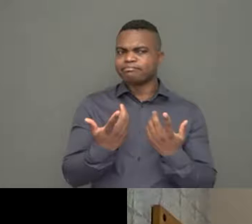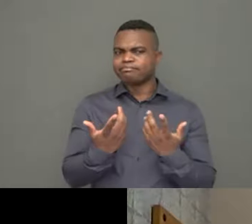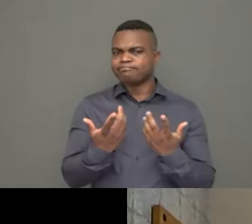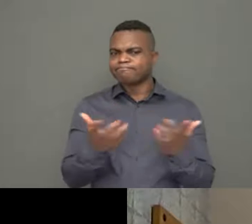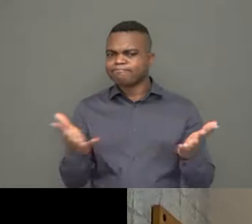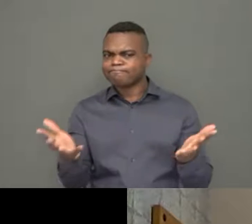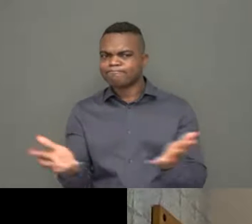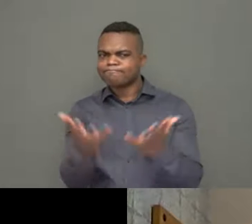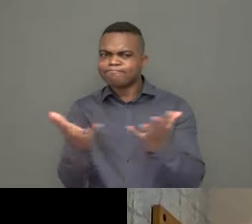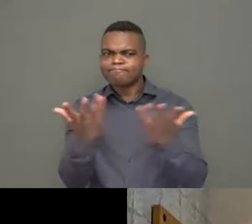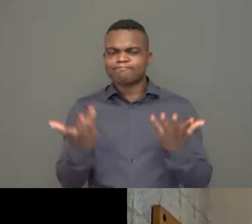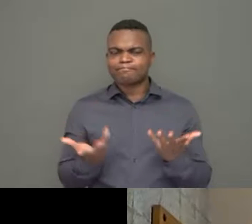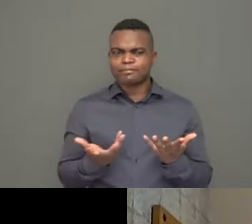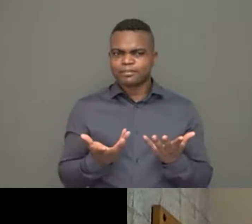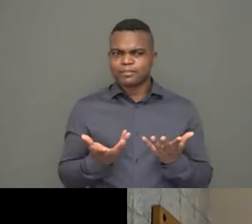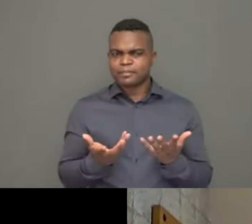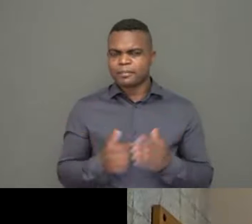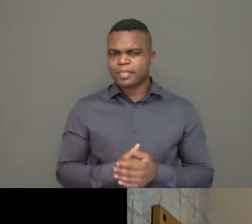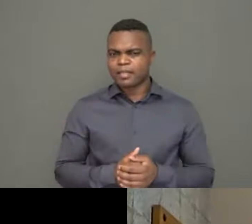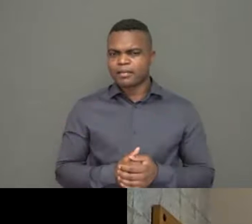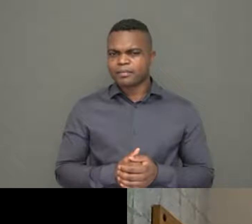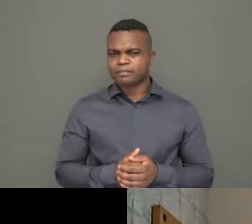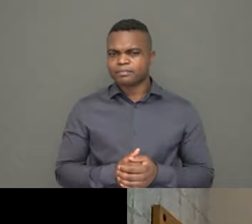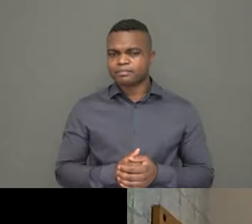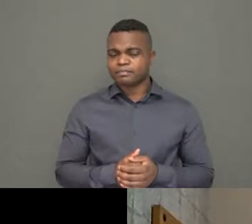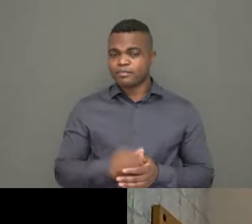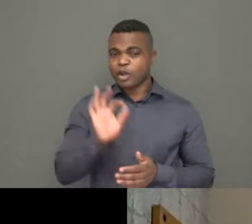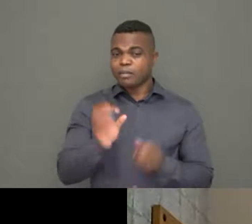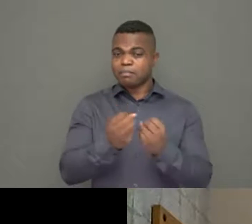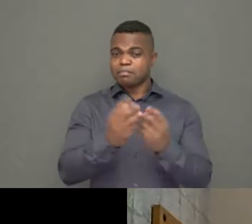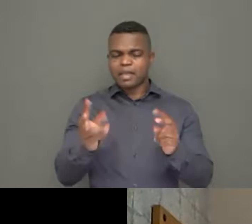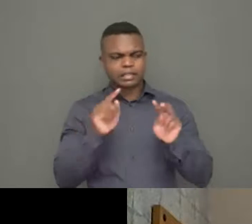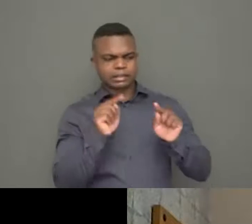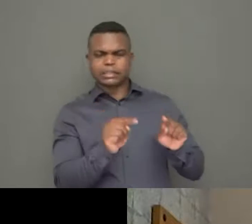maybe people with a certain